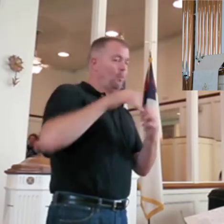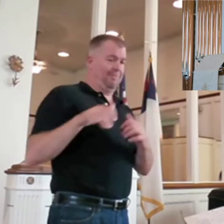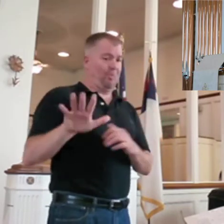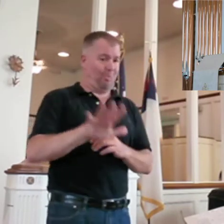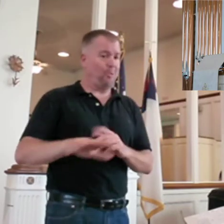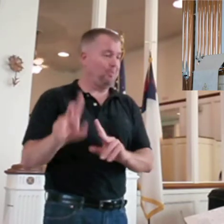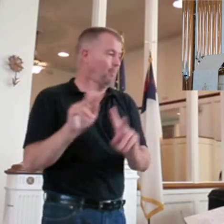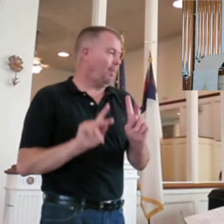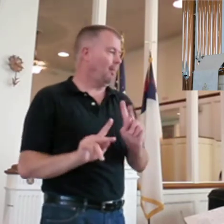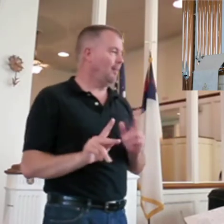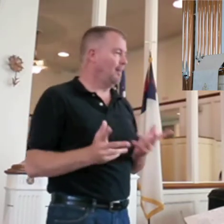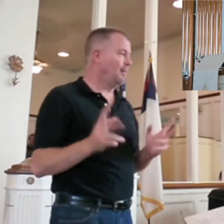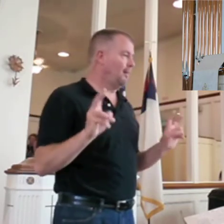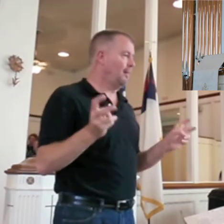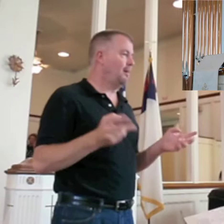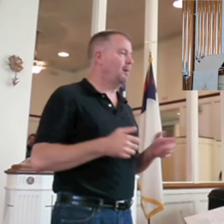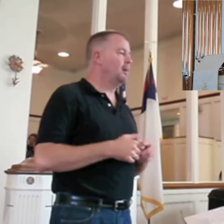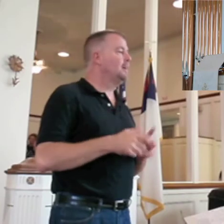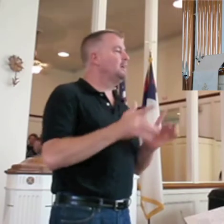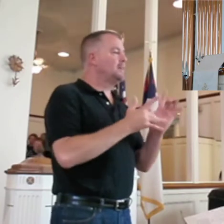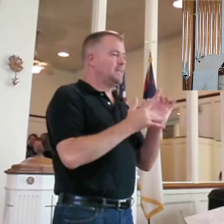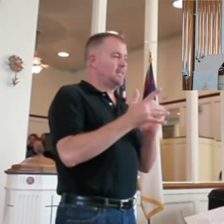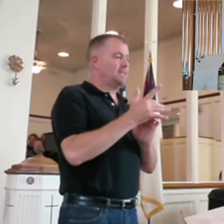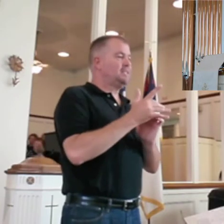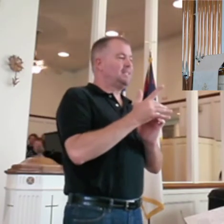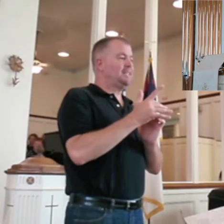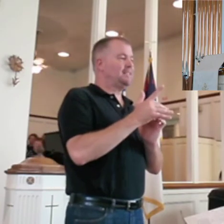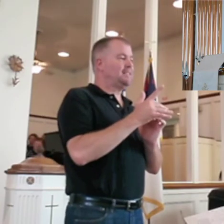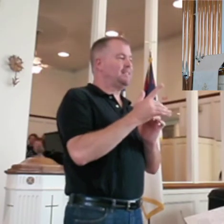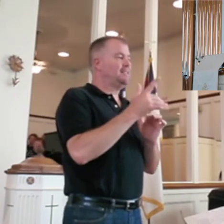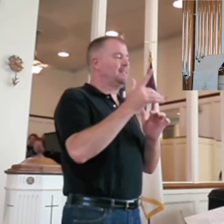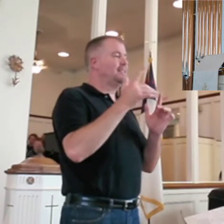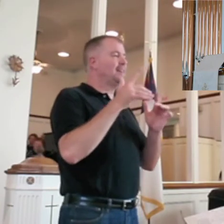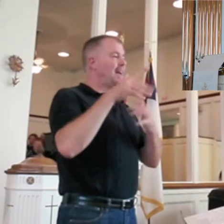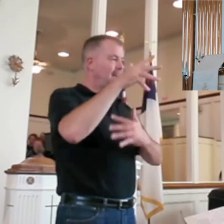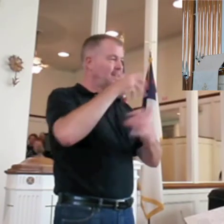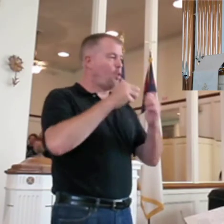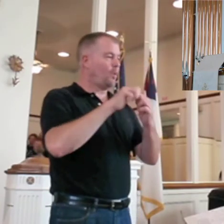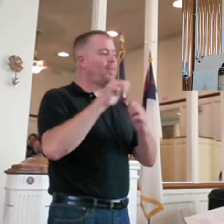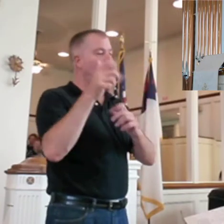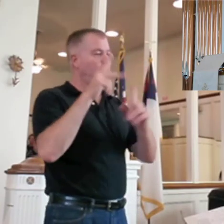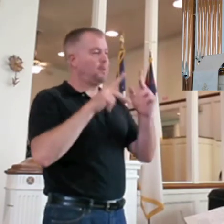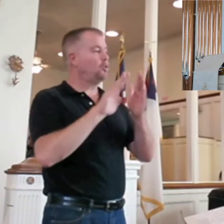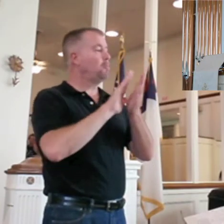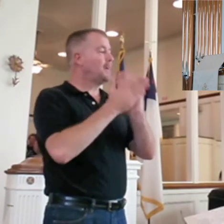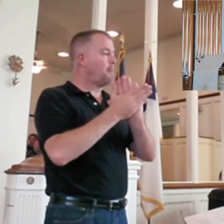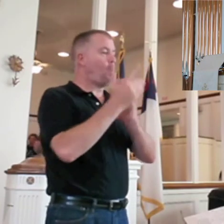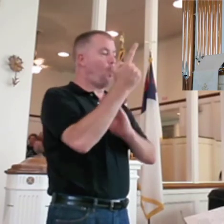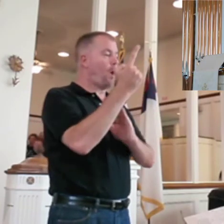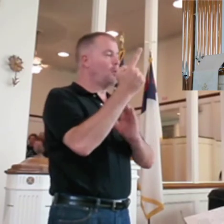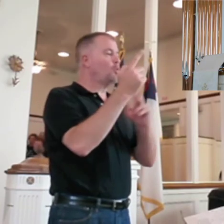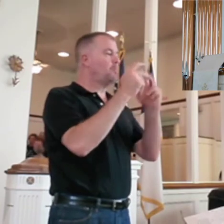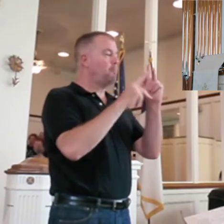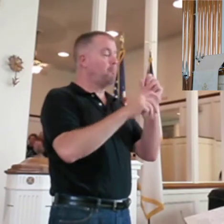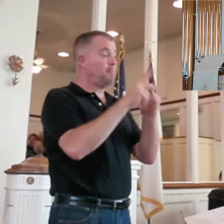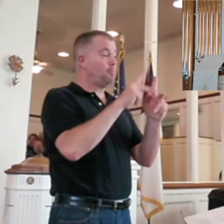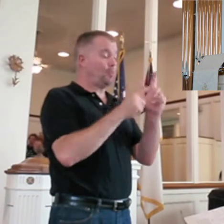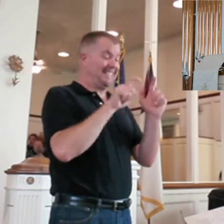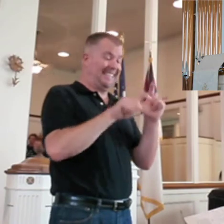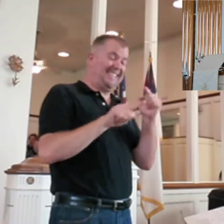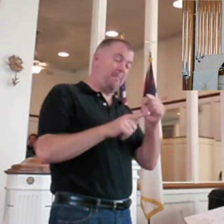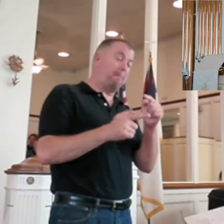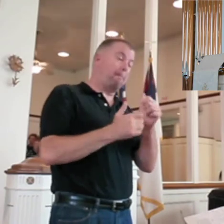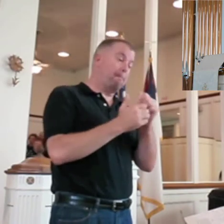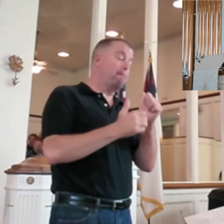that others are belittling. Jesus moves down the ladder to become one with most in